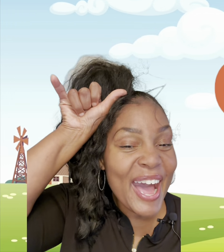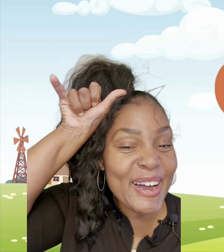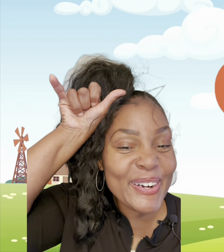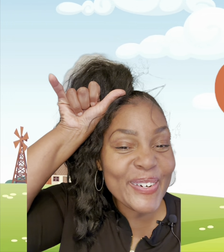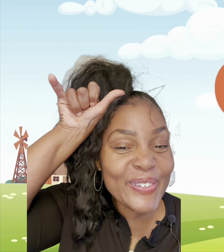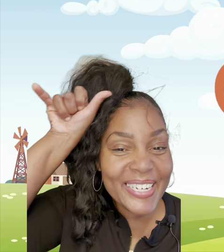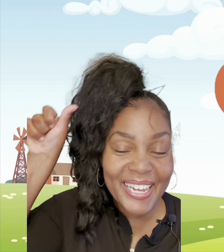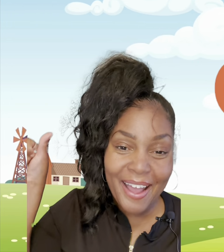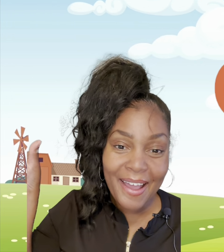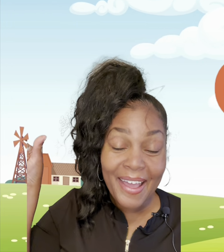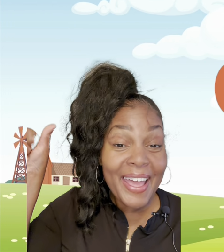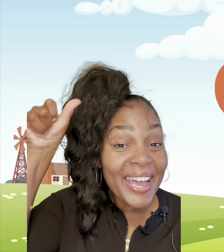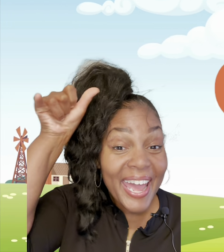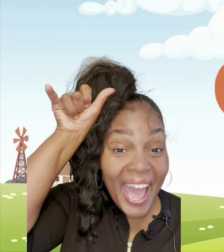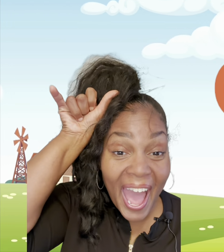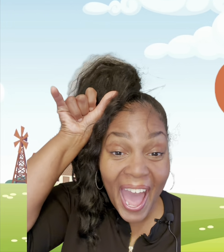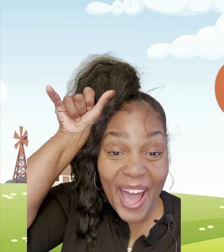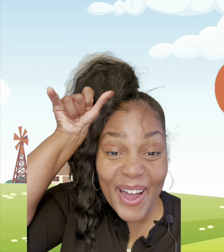Cow.